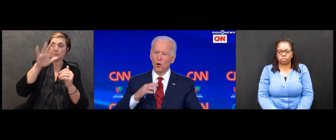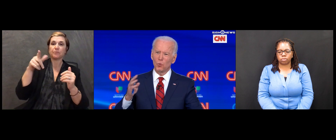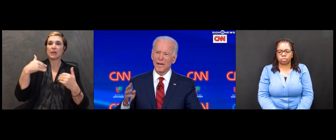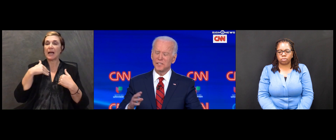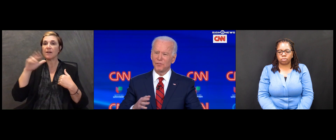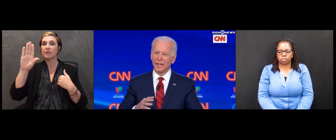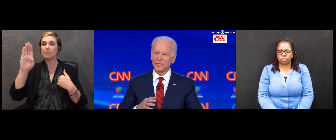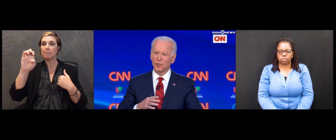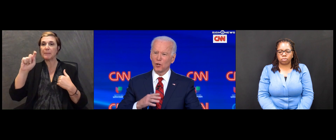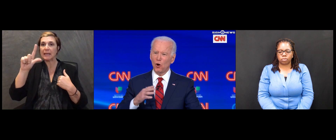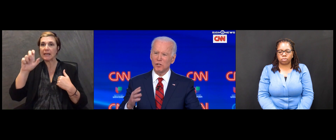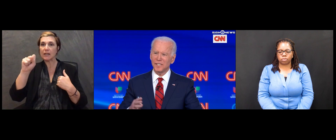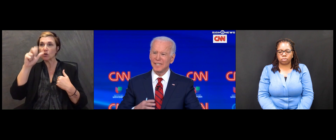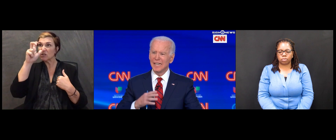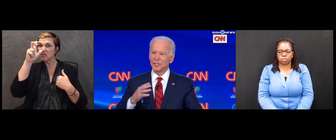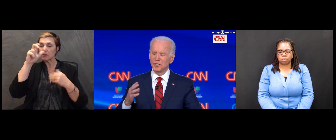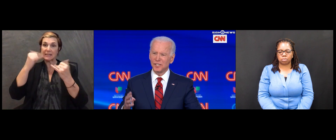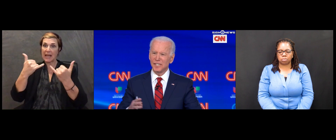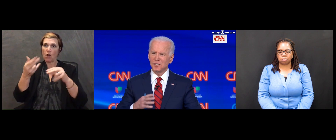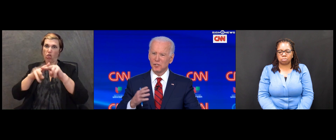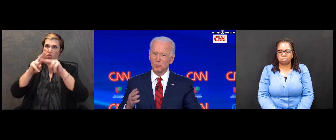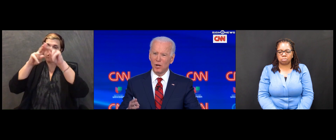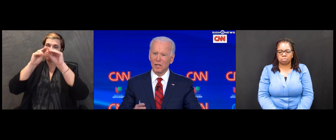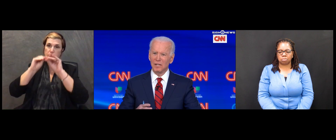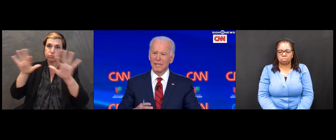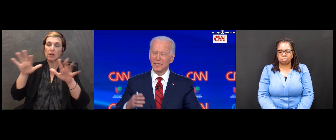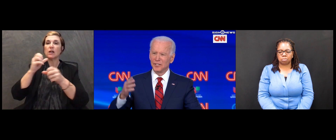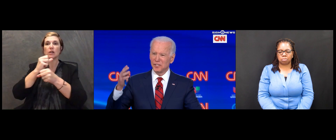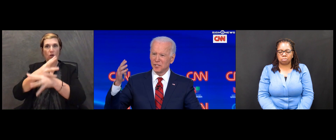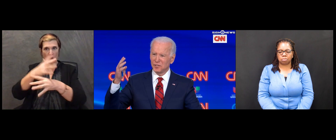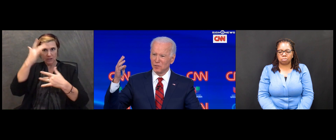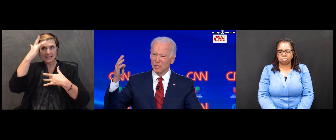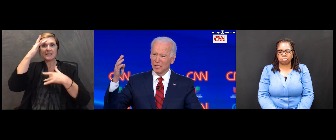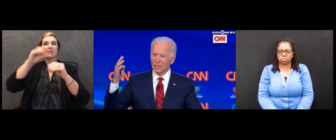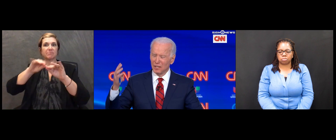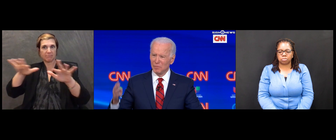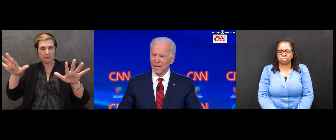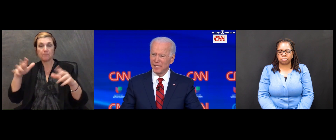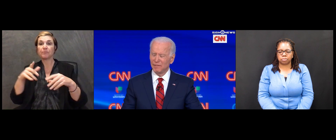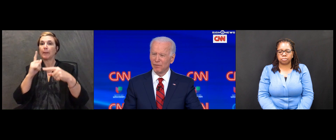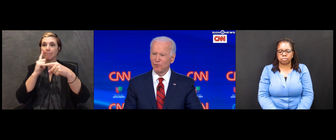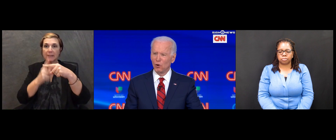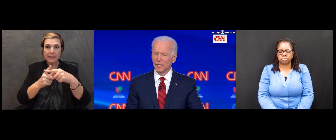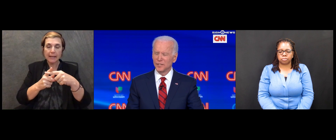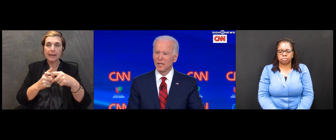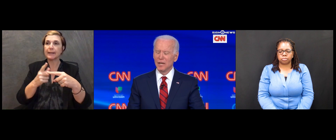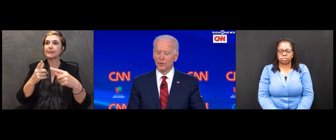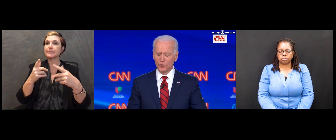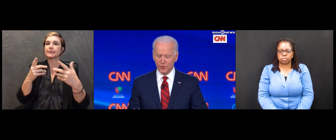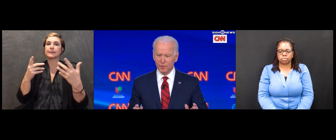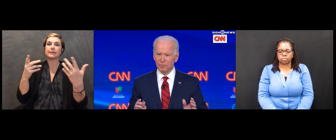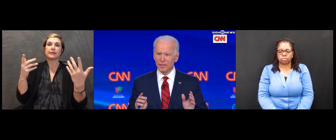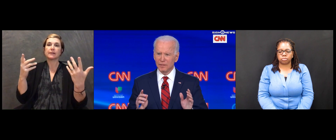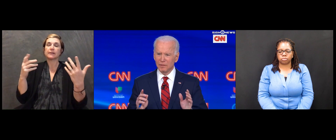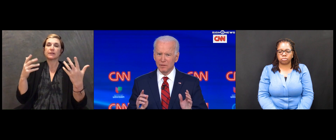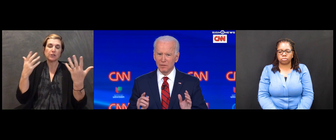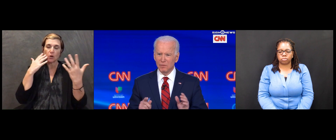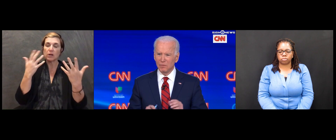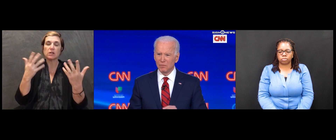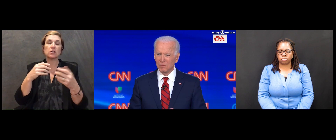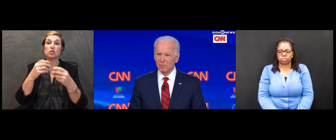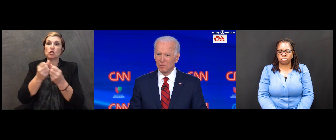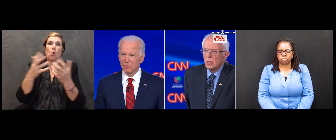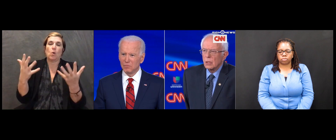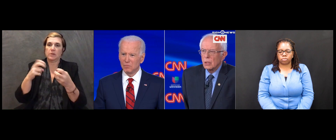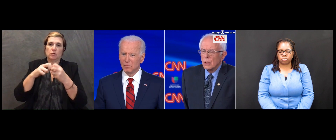infestation and a whole range of things that are causing diseases as well, in addition to eliminating foliage. So, Vice President Biden,